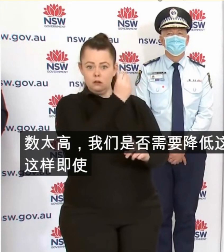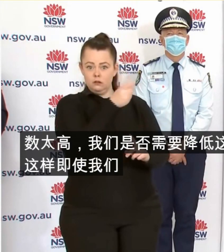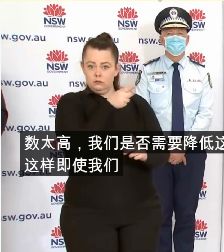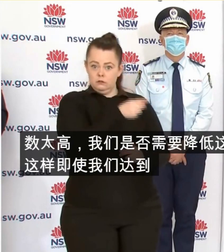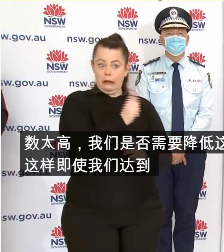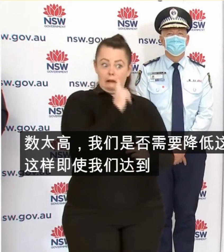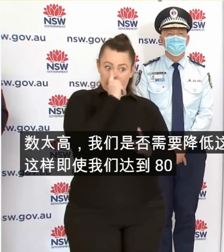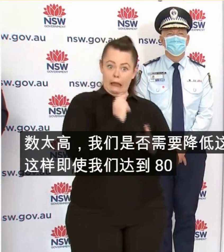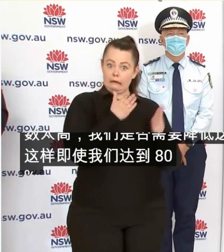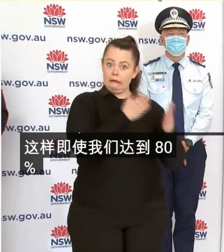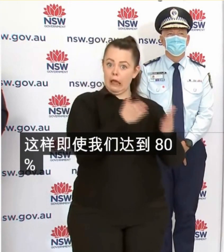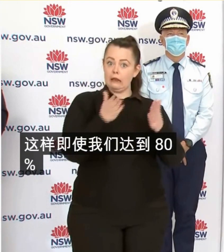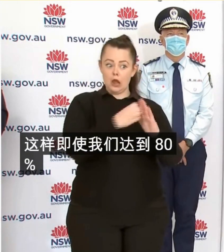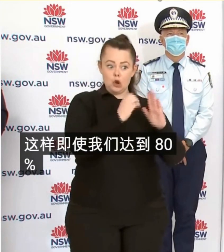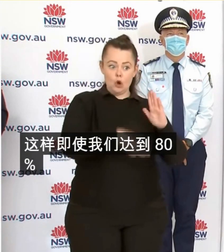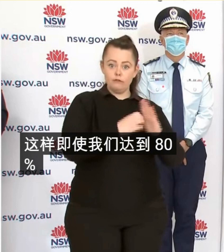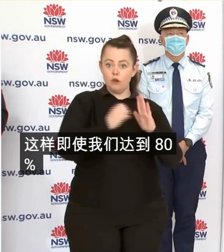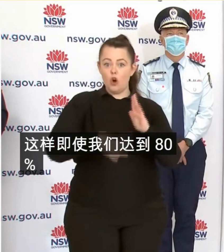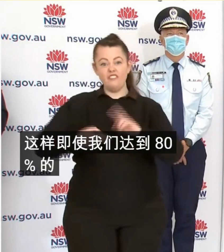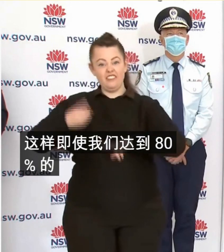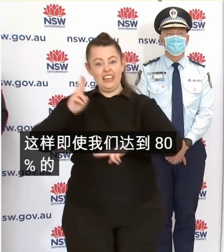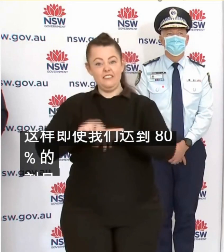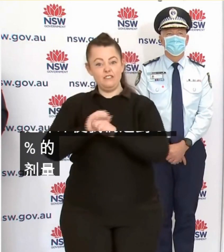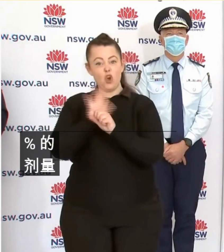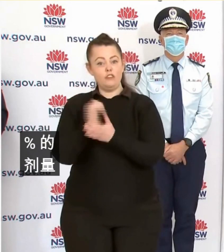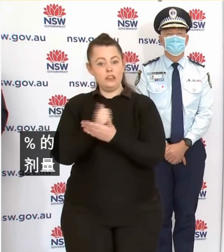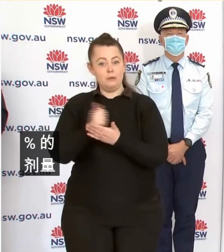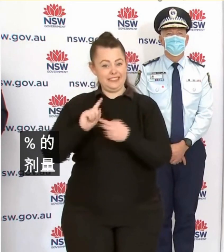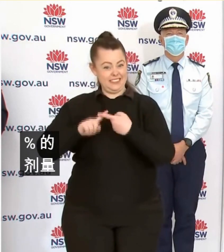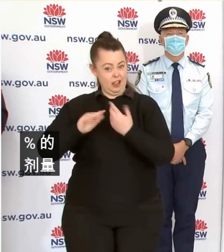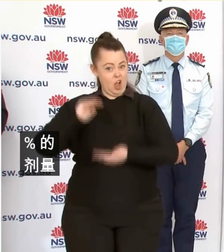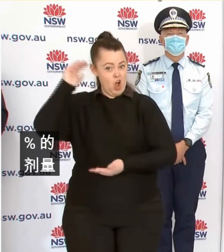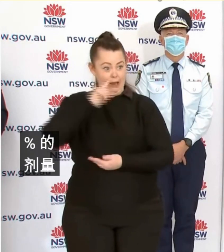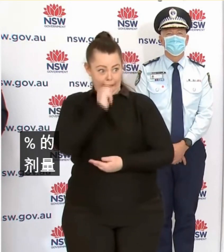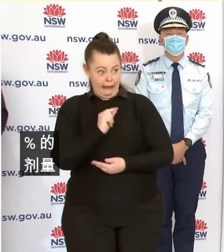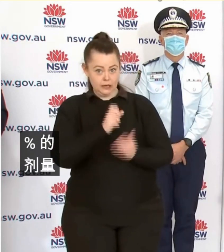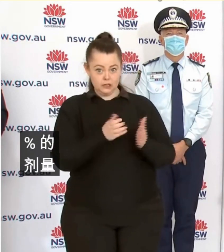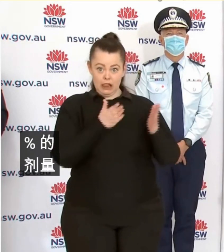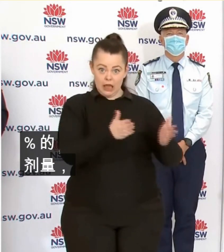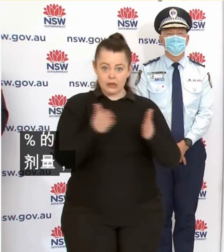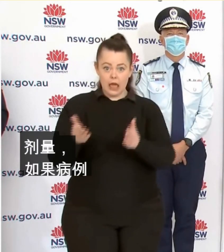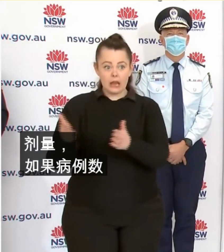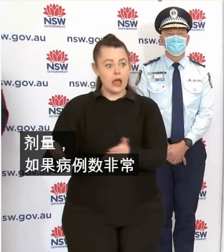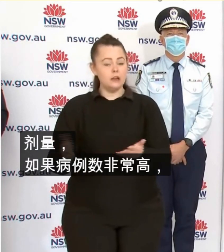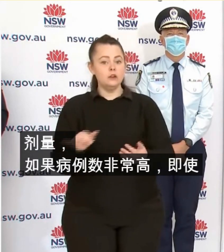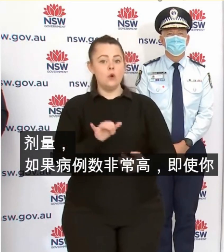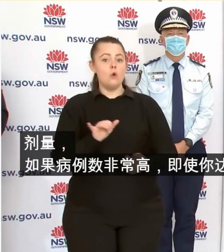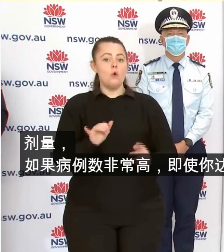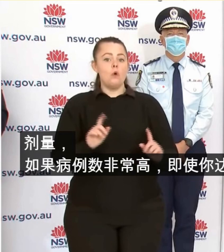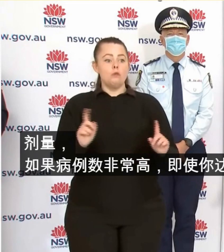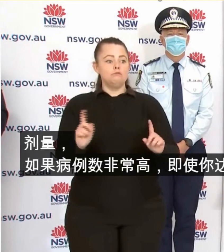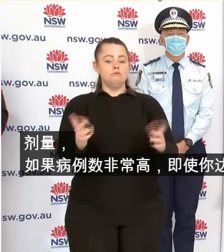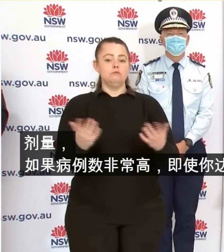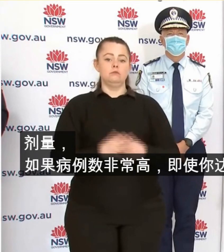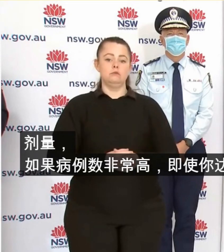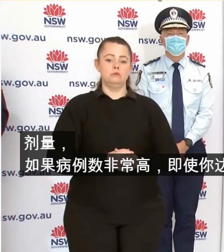to come down so that even if we get to 80% double dose, we won't be able to get over the Even if you get to 80% double doses, if the case